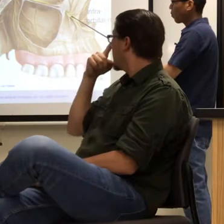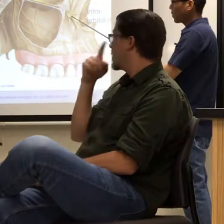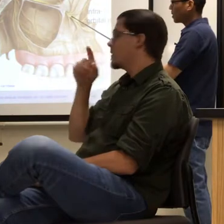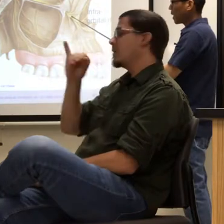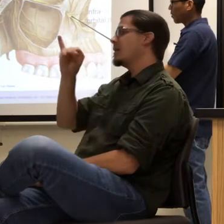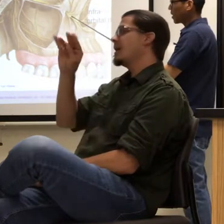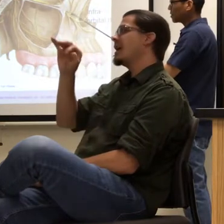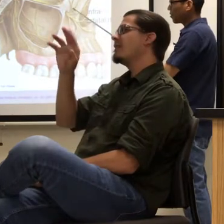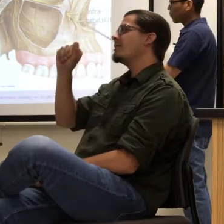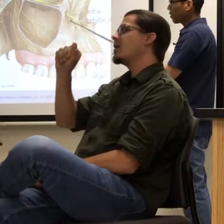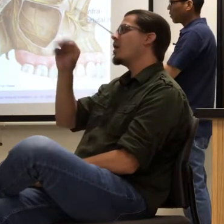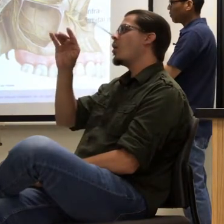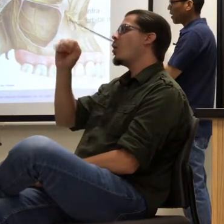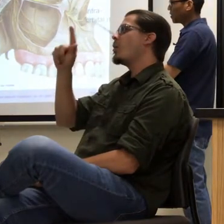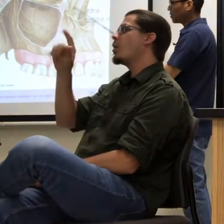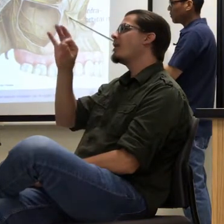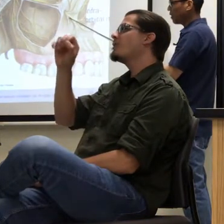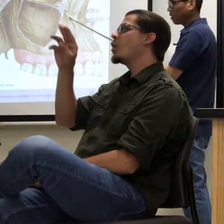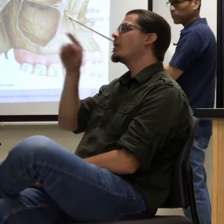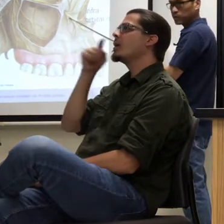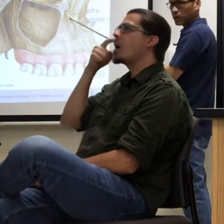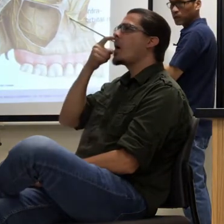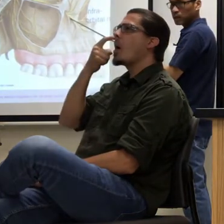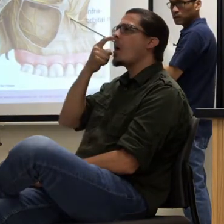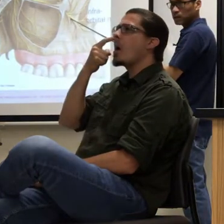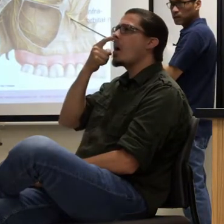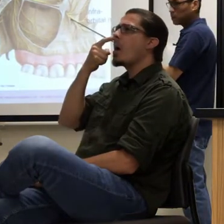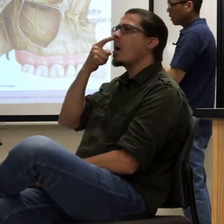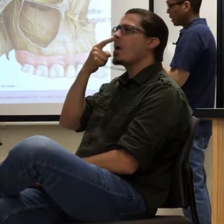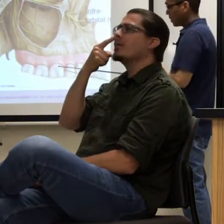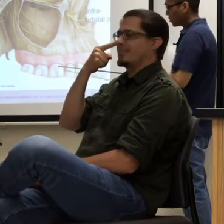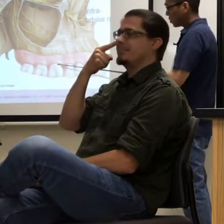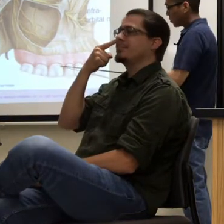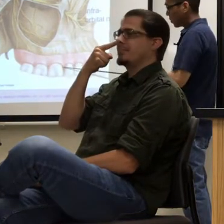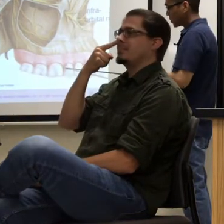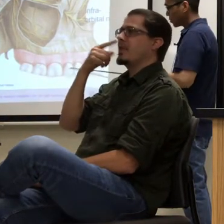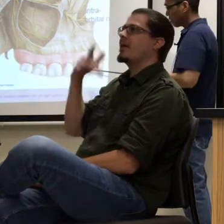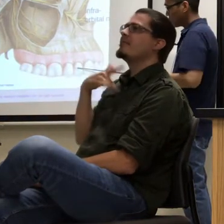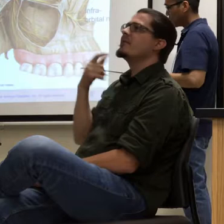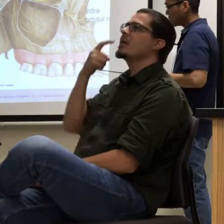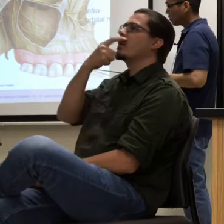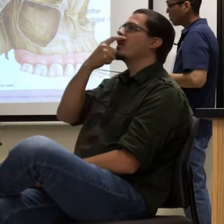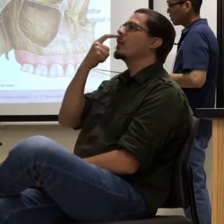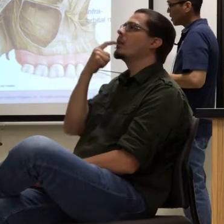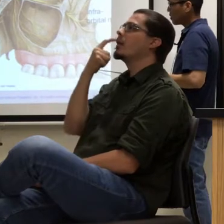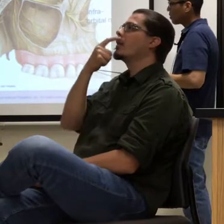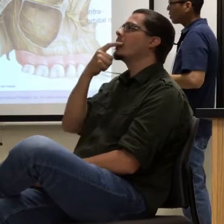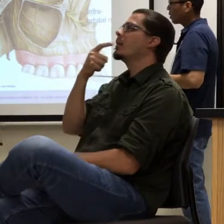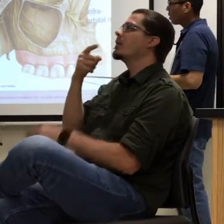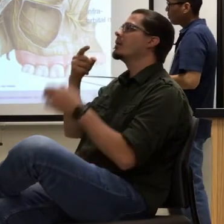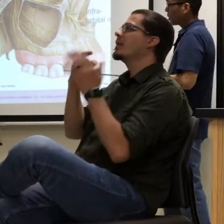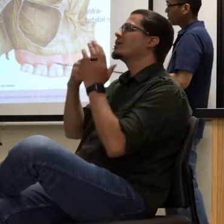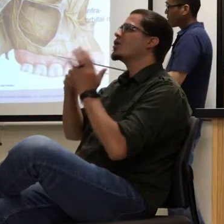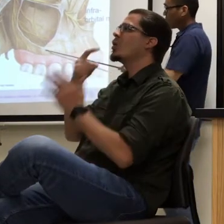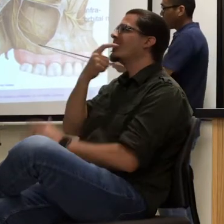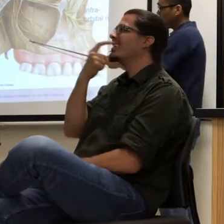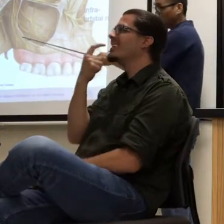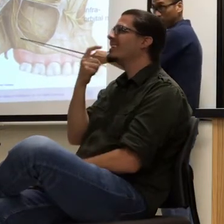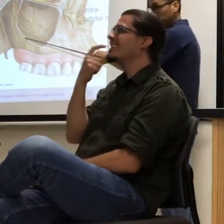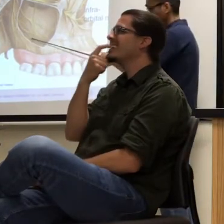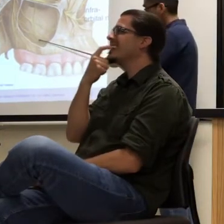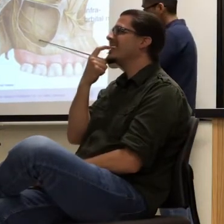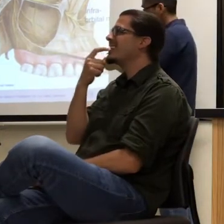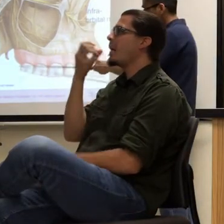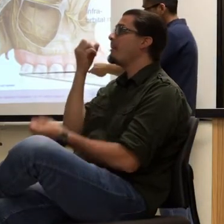infraorbital foramen is how it gets to the front of your face to feel upper jaw. And they show the picture of the gingiva and the teeth because there are